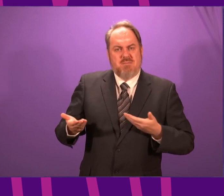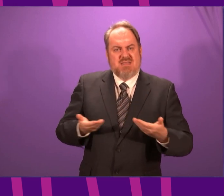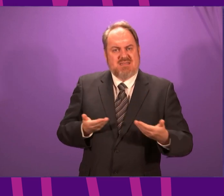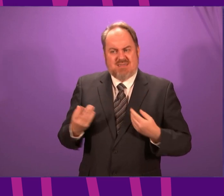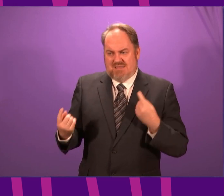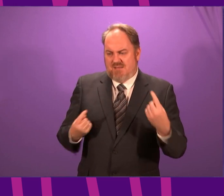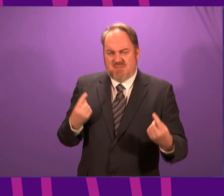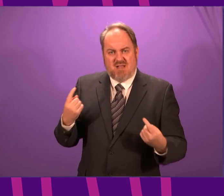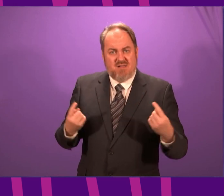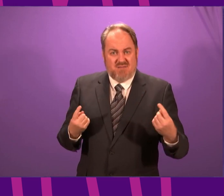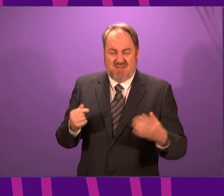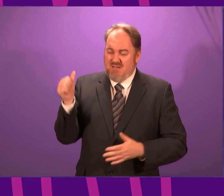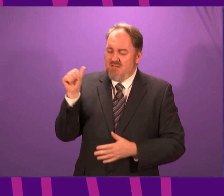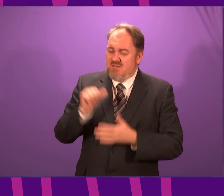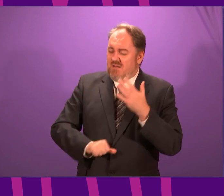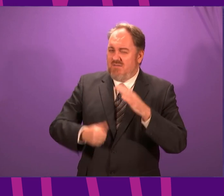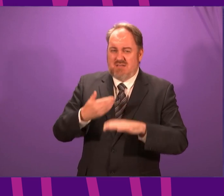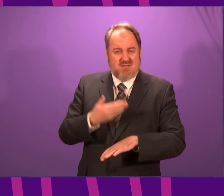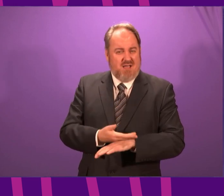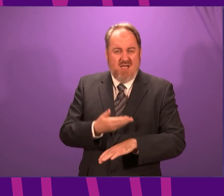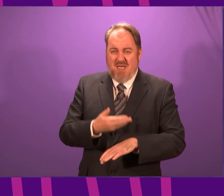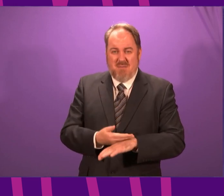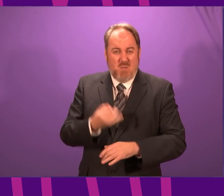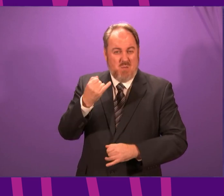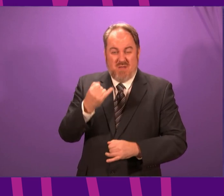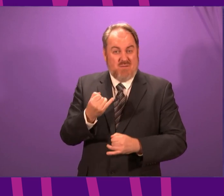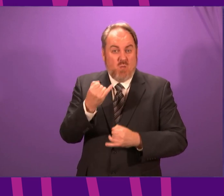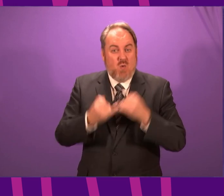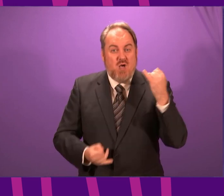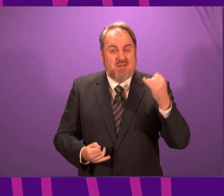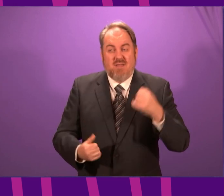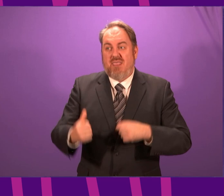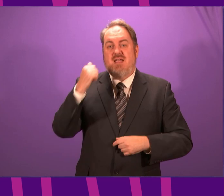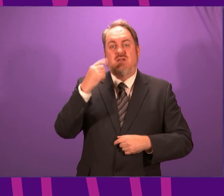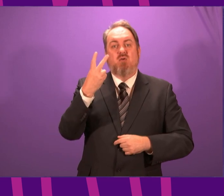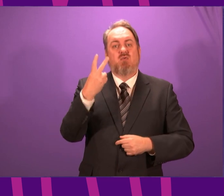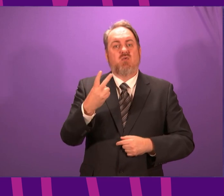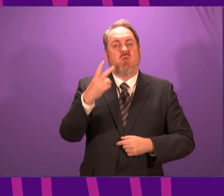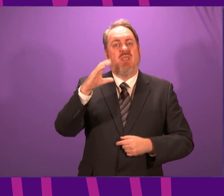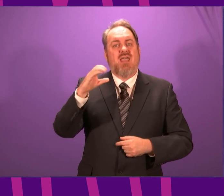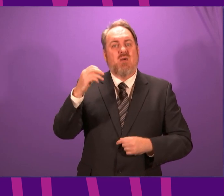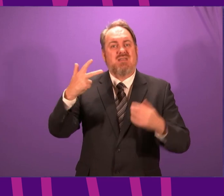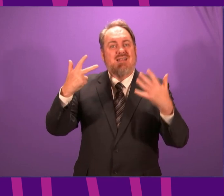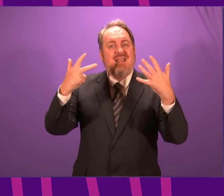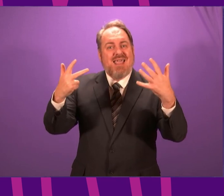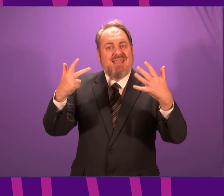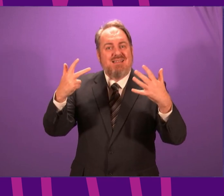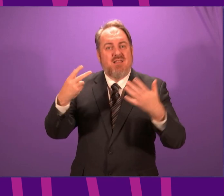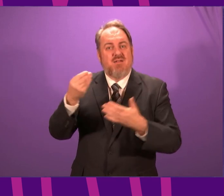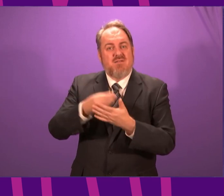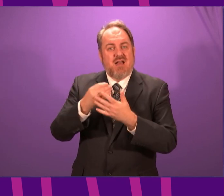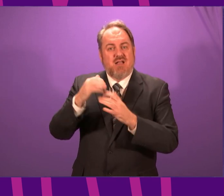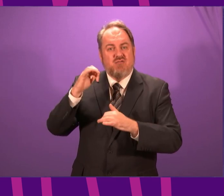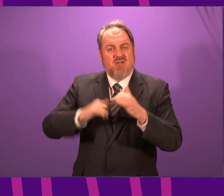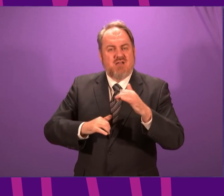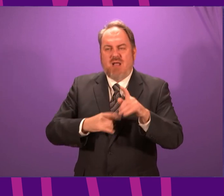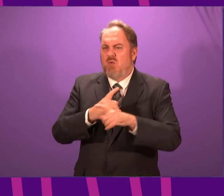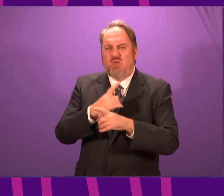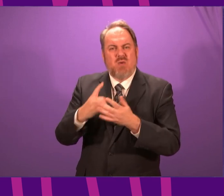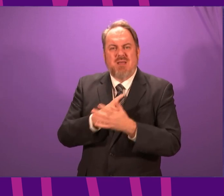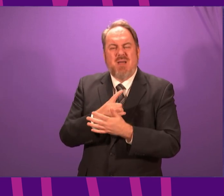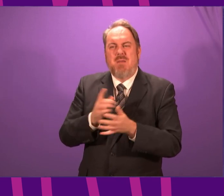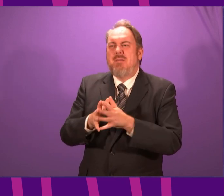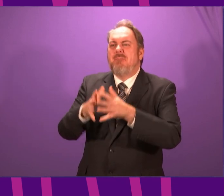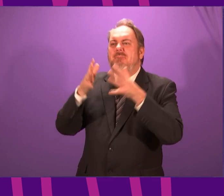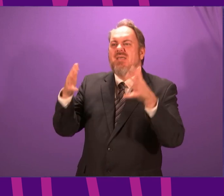ever faced, including the years following the financial crash of 2008. And we're not talking here about big multinationals, but